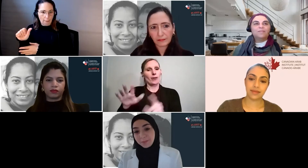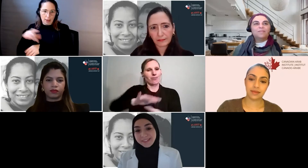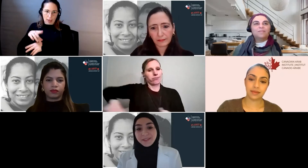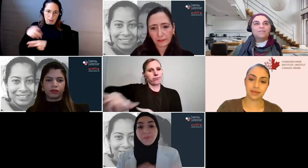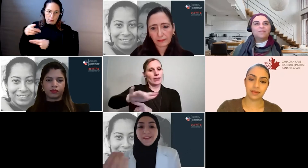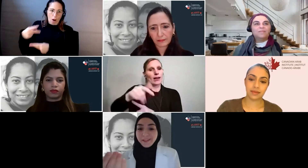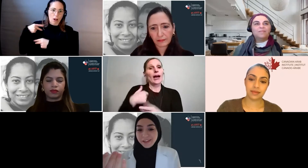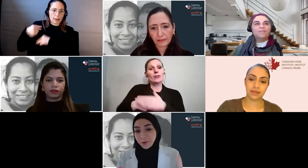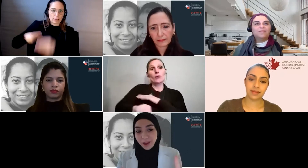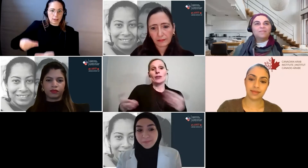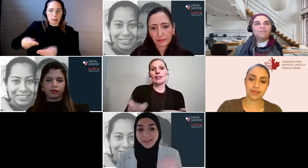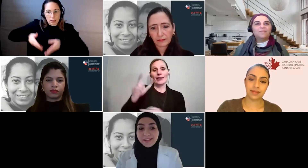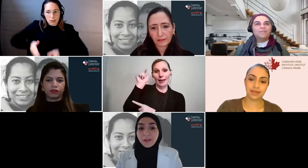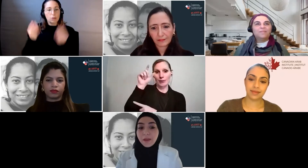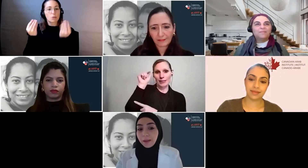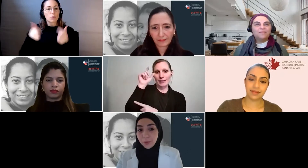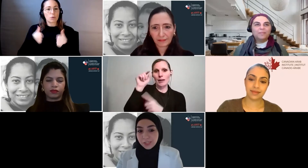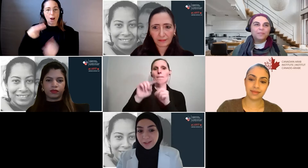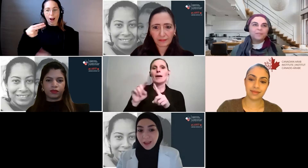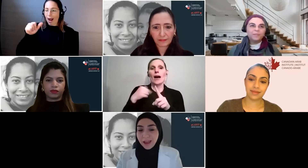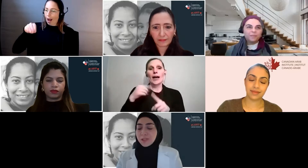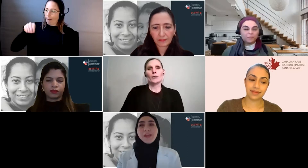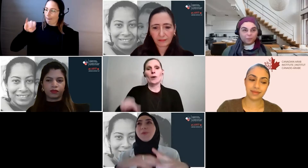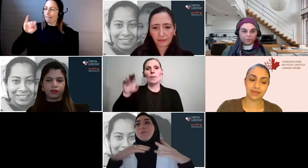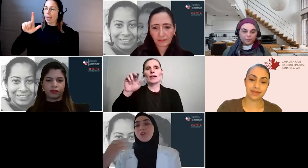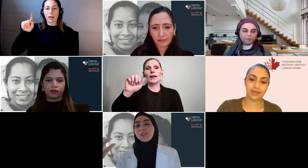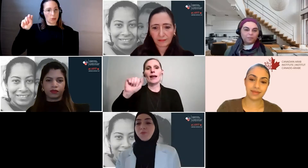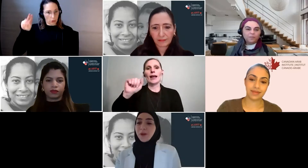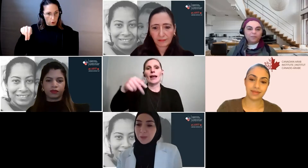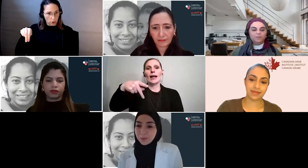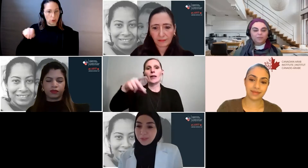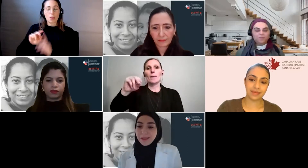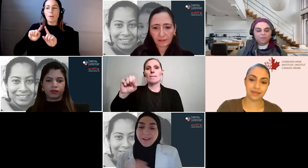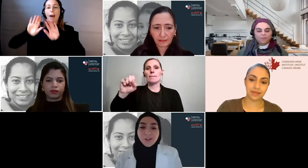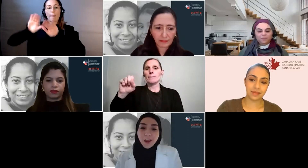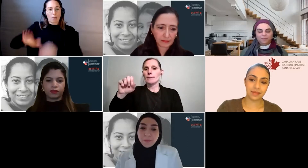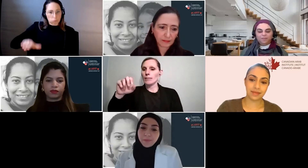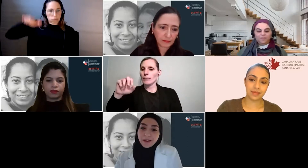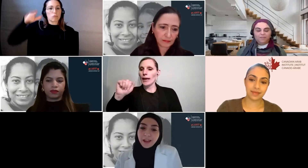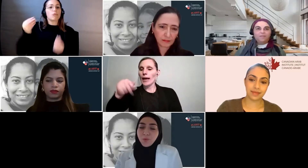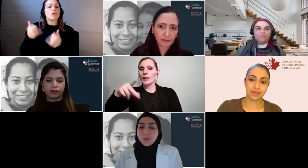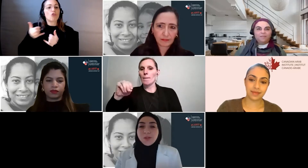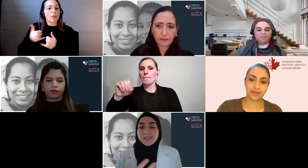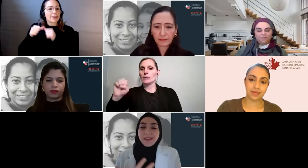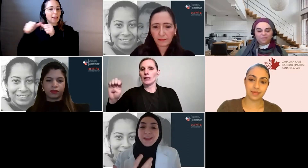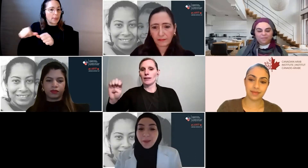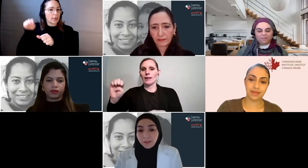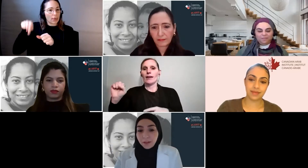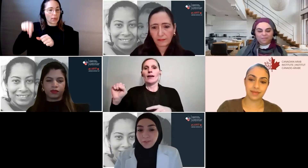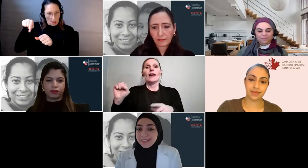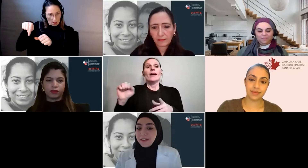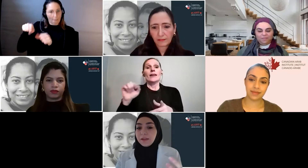in Hamilton, but grew up in Aleppo, Syria, and I spent majority of my youth time there, and which was a